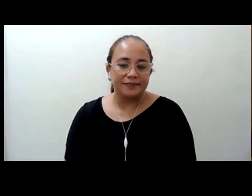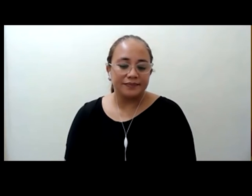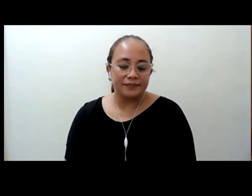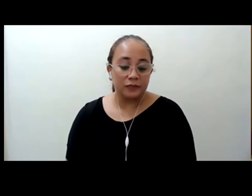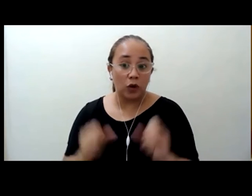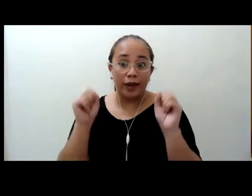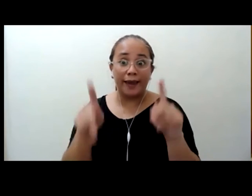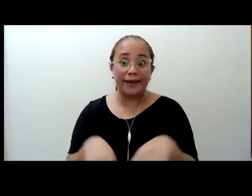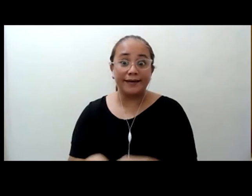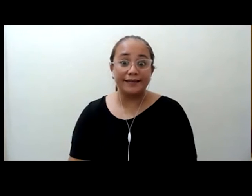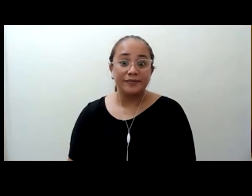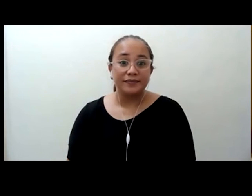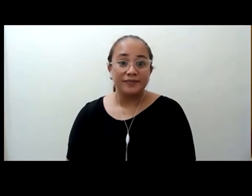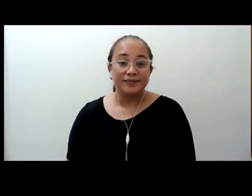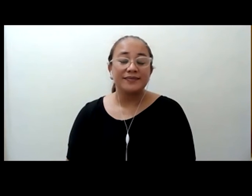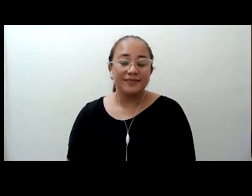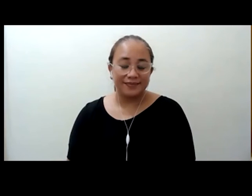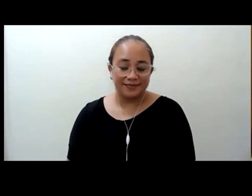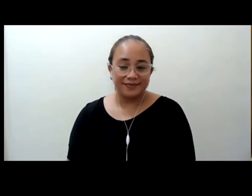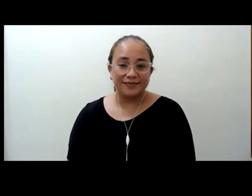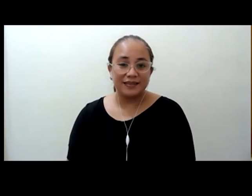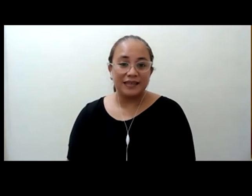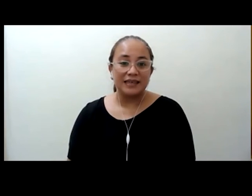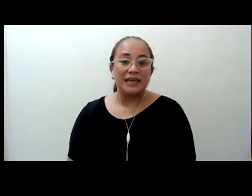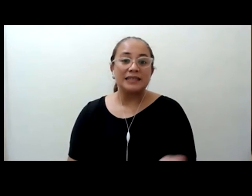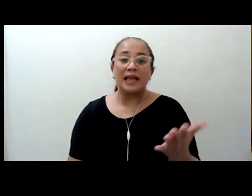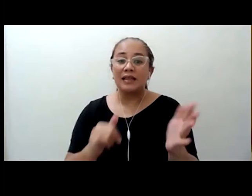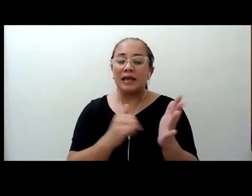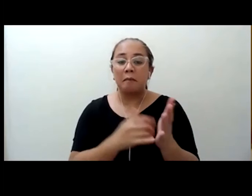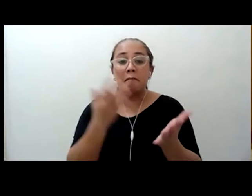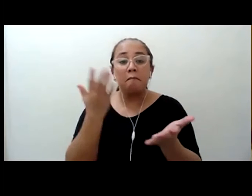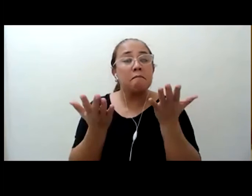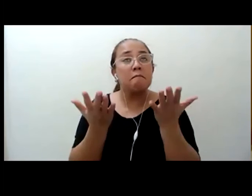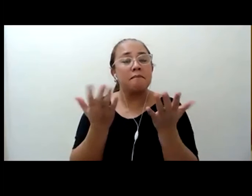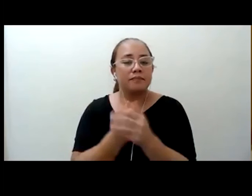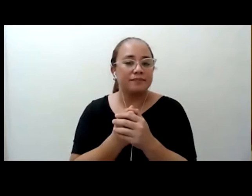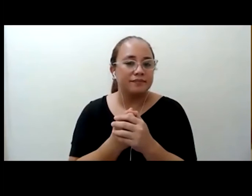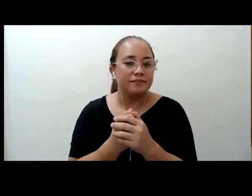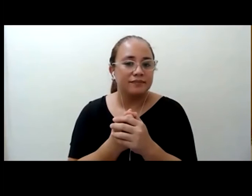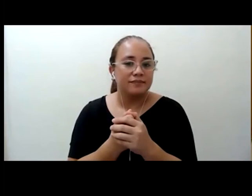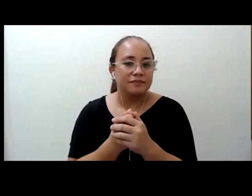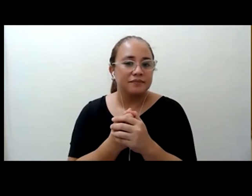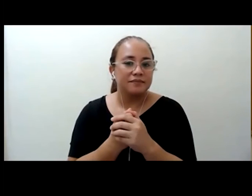Okay, so that's basically I mean, I may ask a